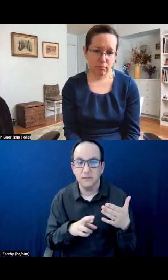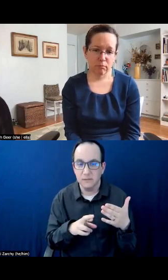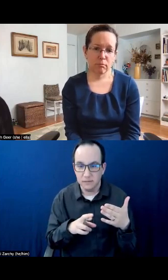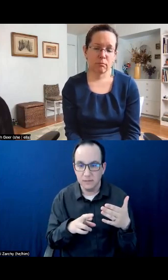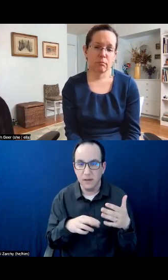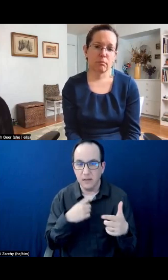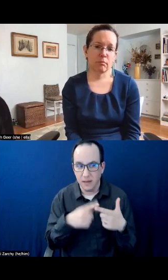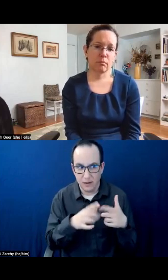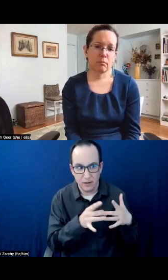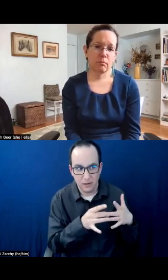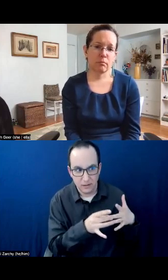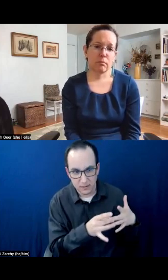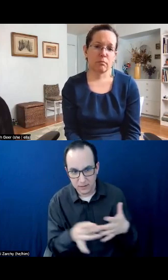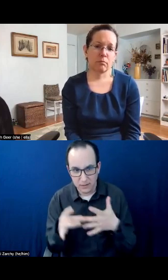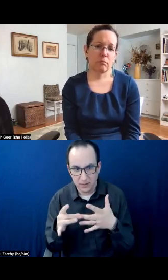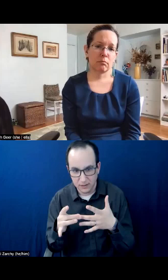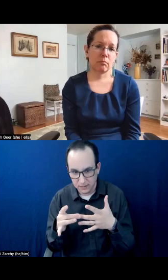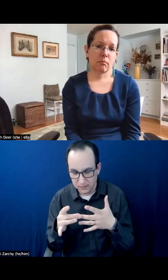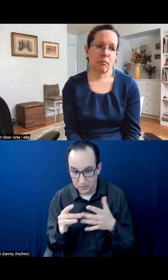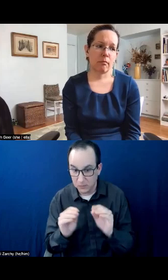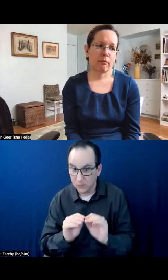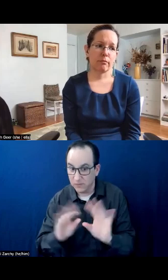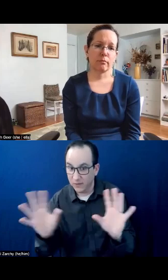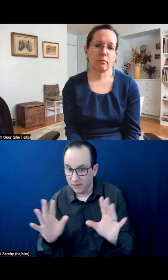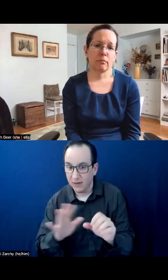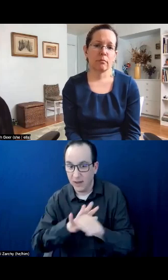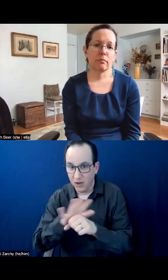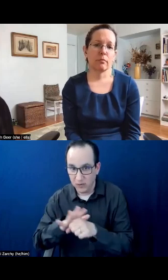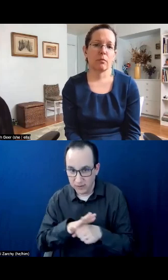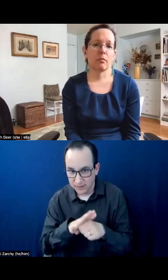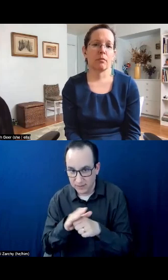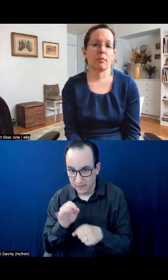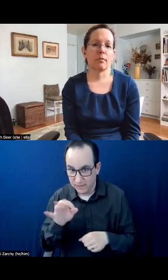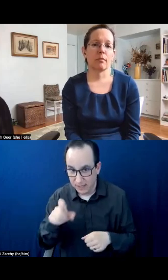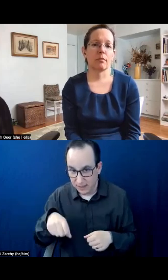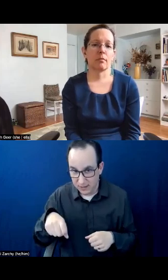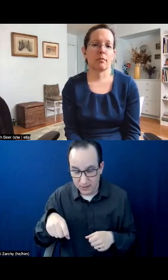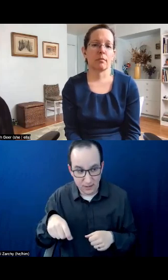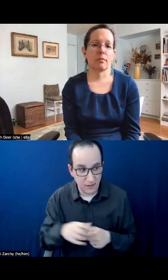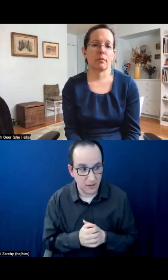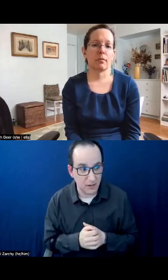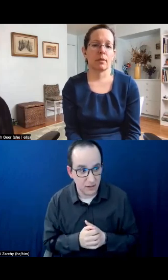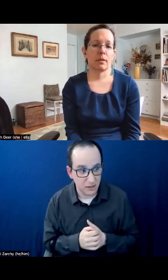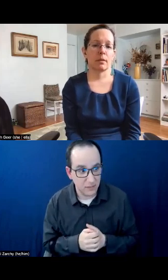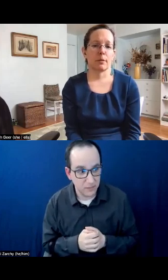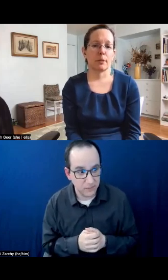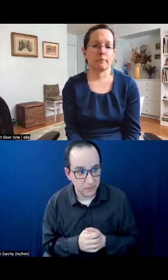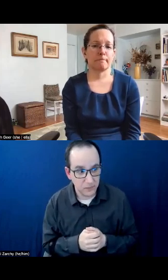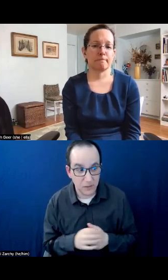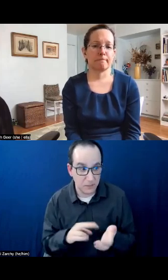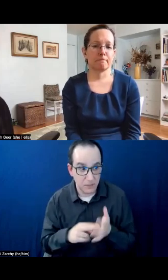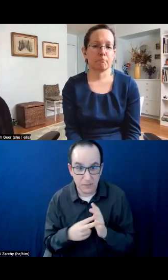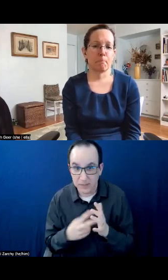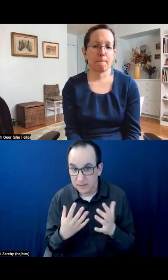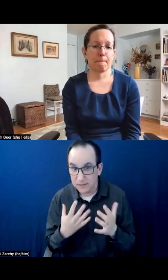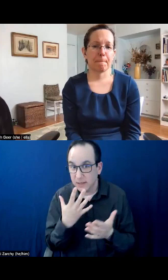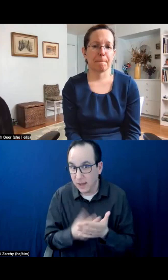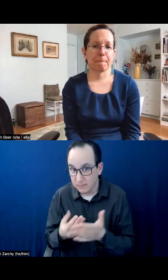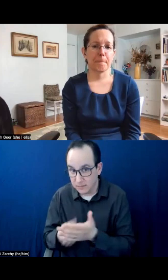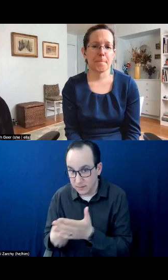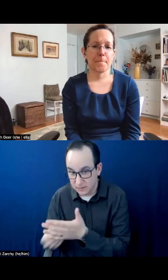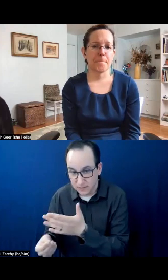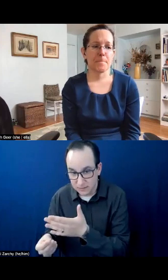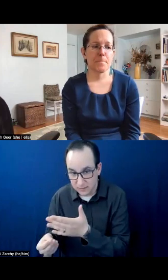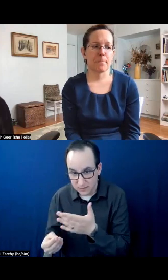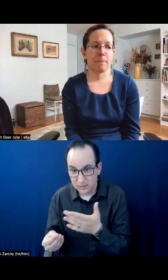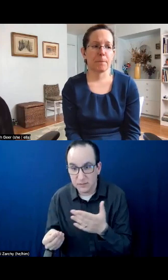So upon that assessment, then that will lead you into areas that may need a little bit more clarification or areas